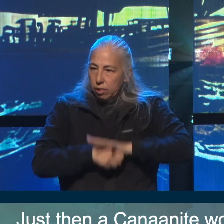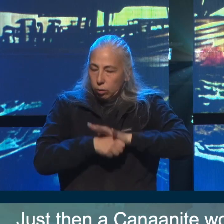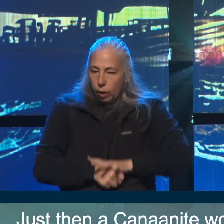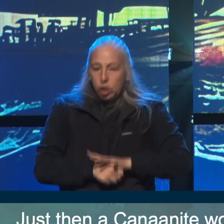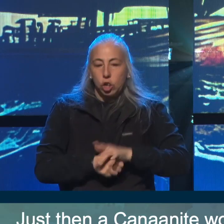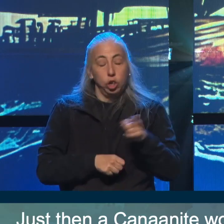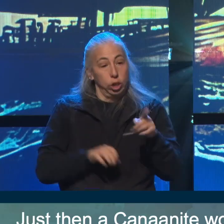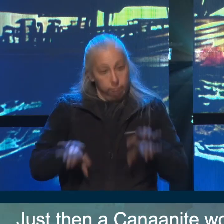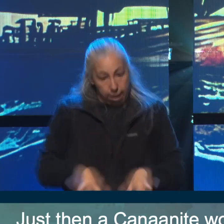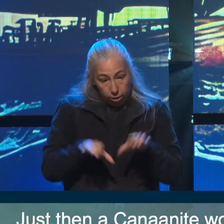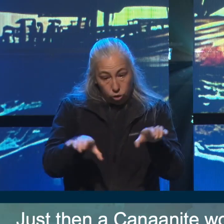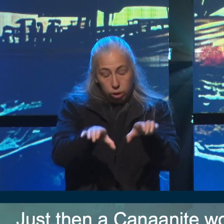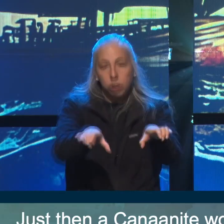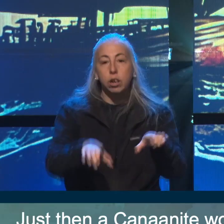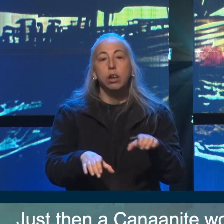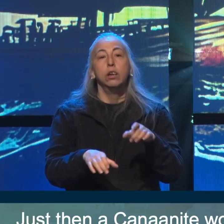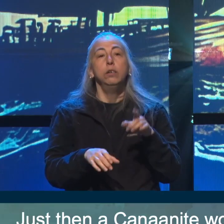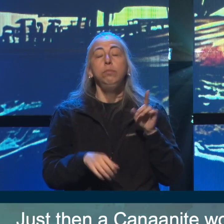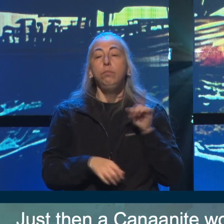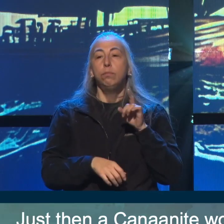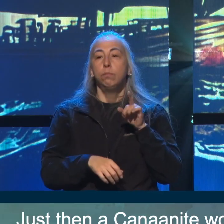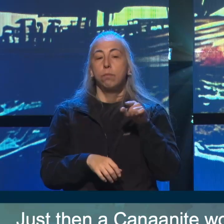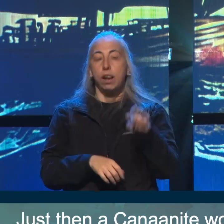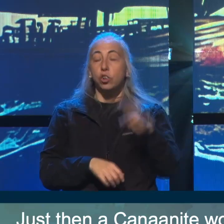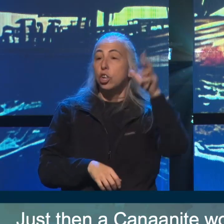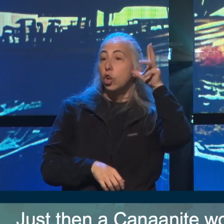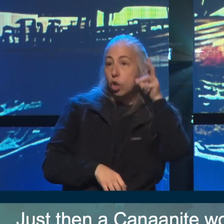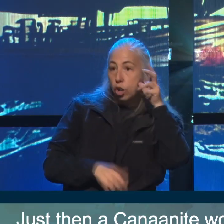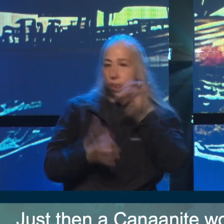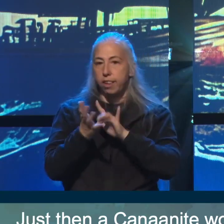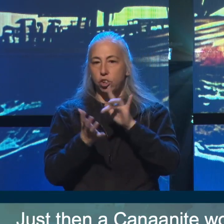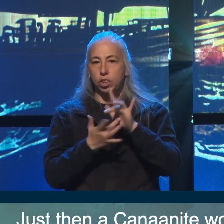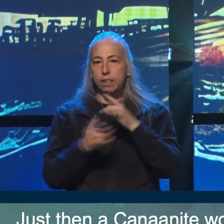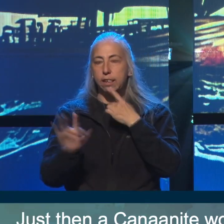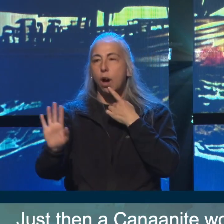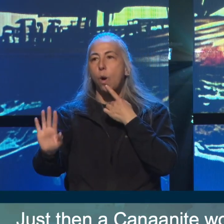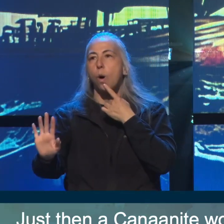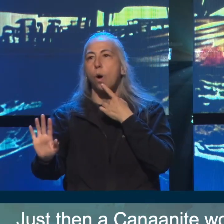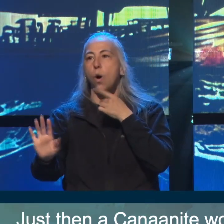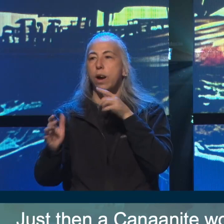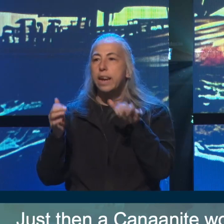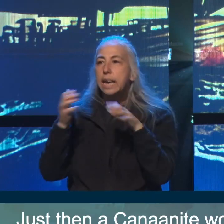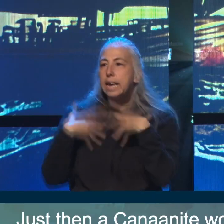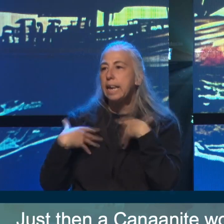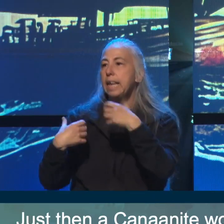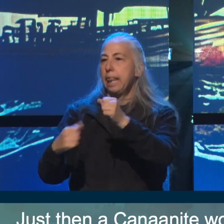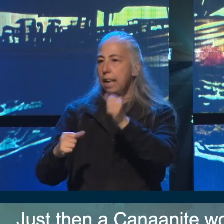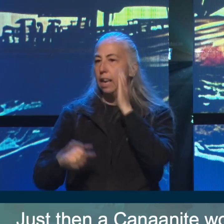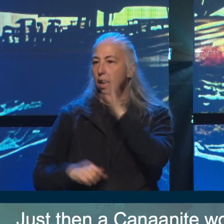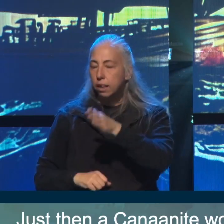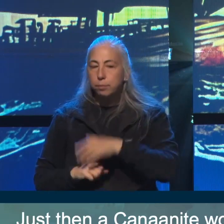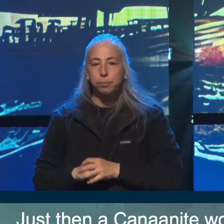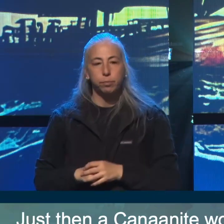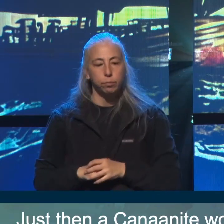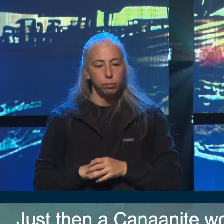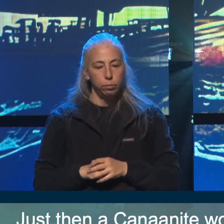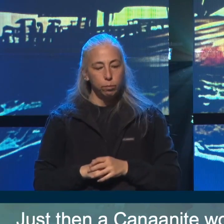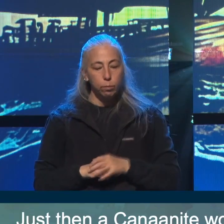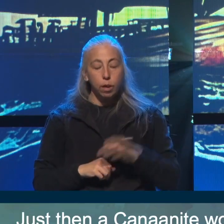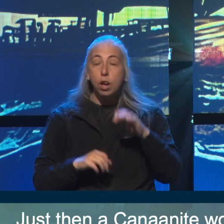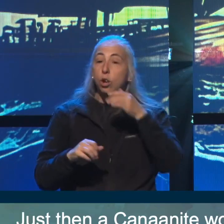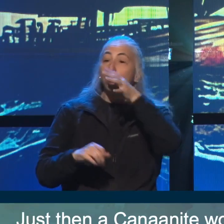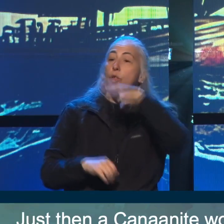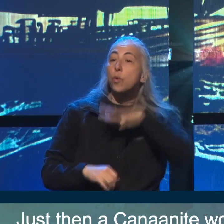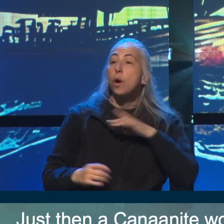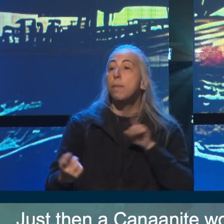guy, he's where it's at. I've heard that there's healing that follows him. And so she comes by and she's shouting, "Have mercy on